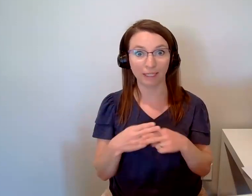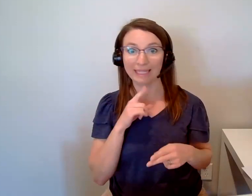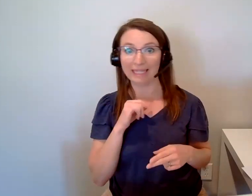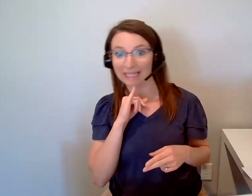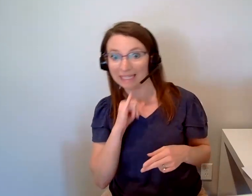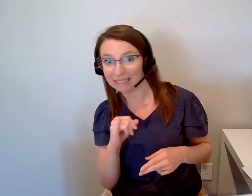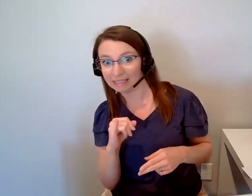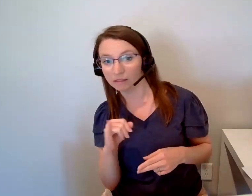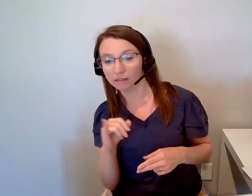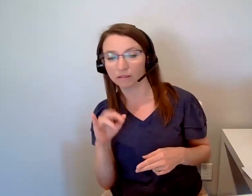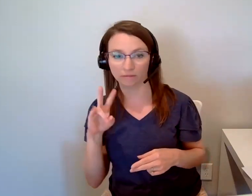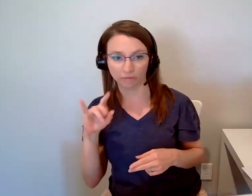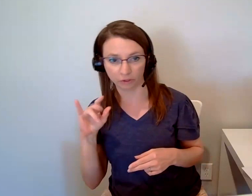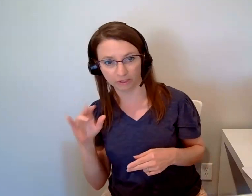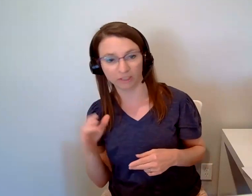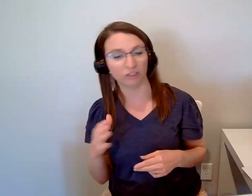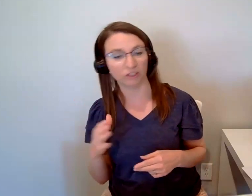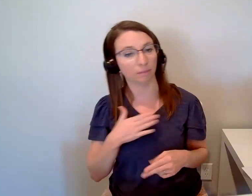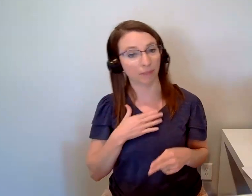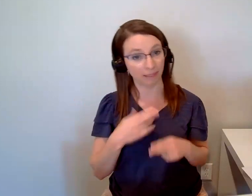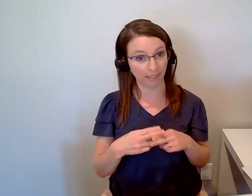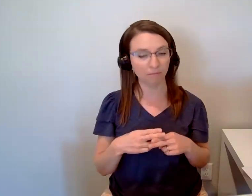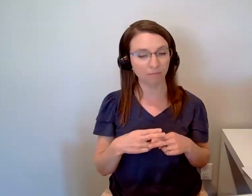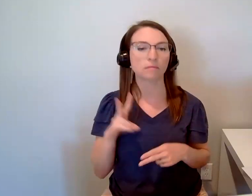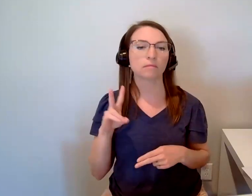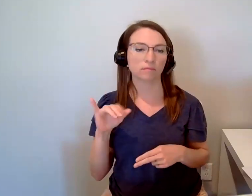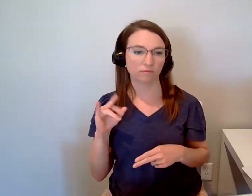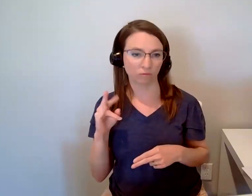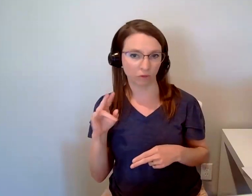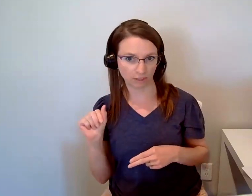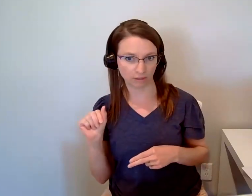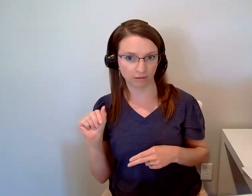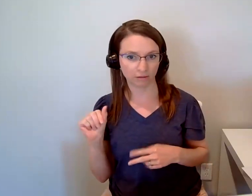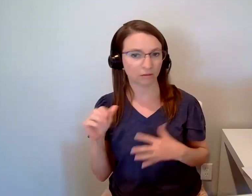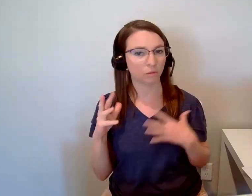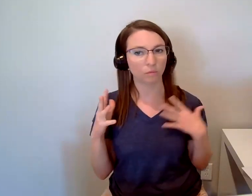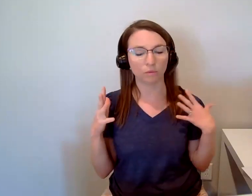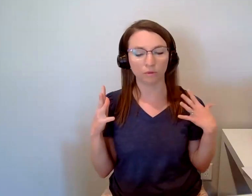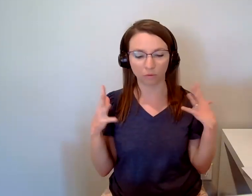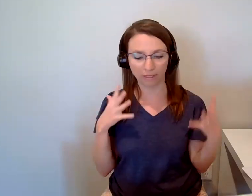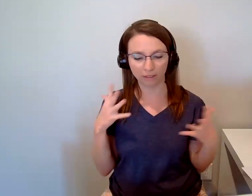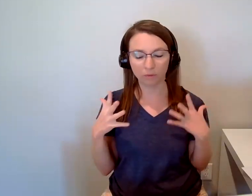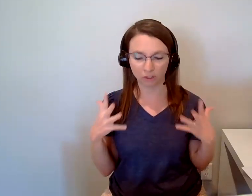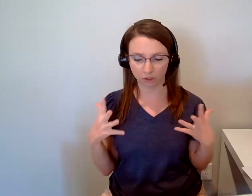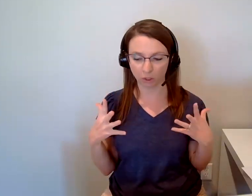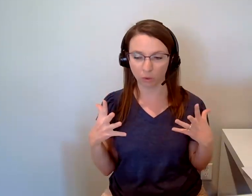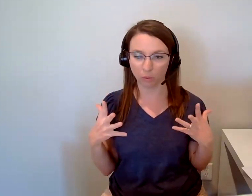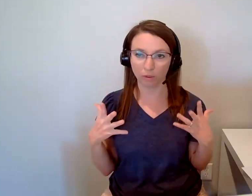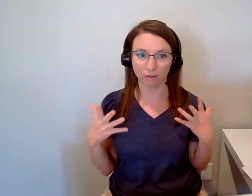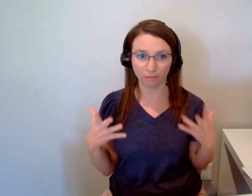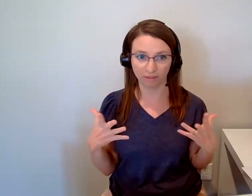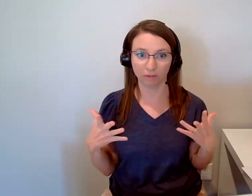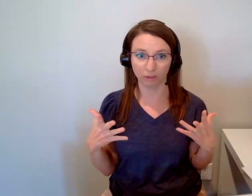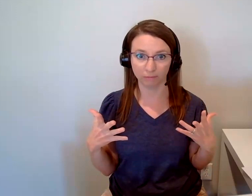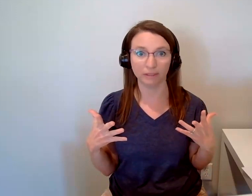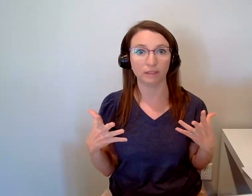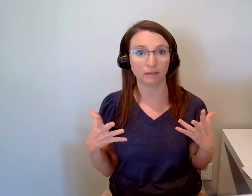name is Virginia. I just said my name, Virginia. So the way that we show to be verbs